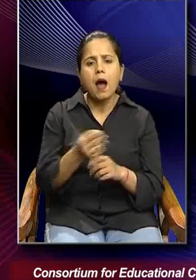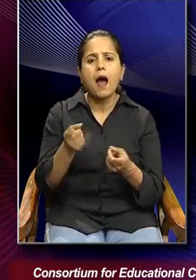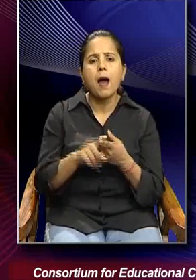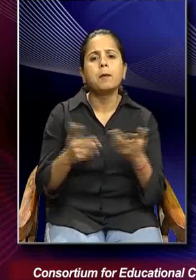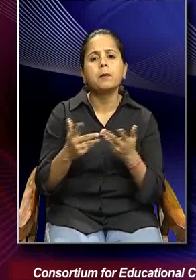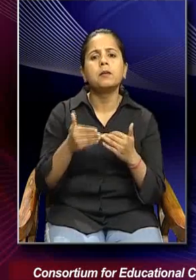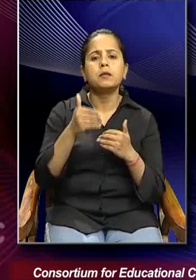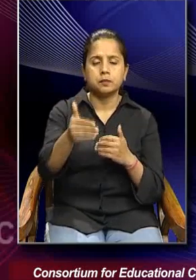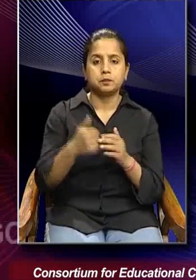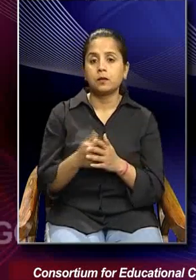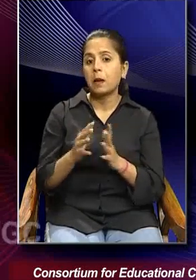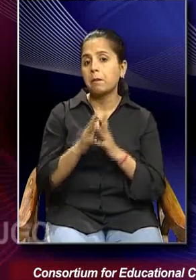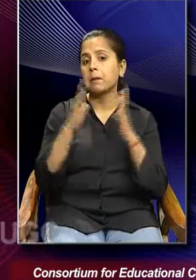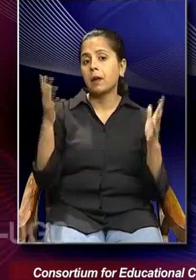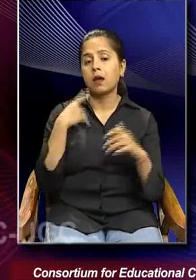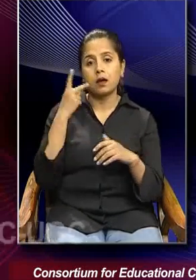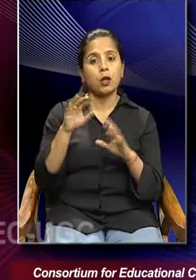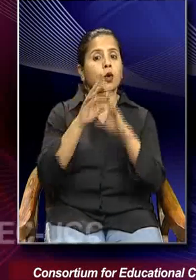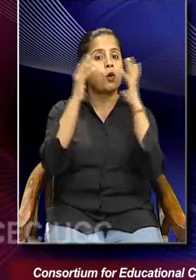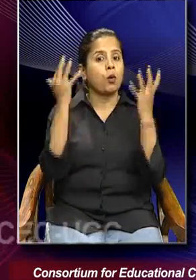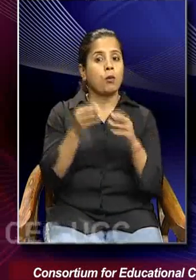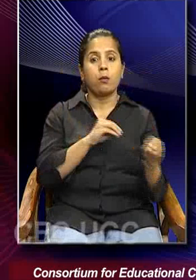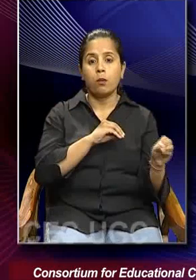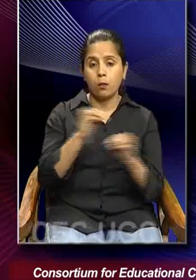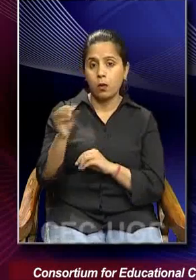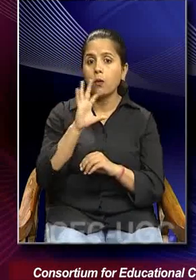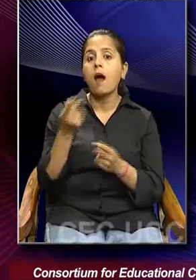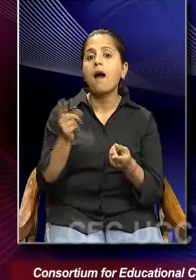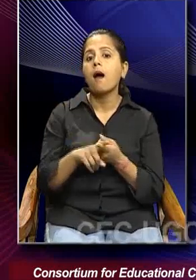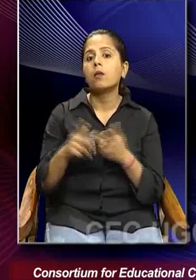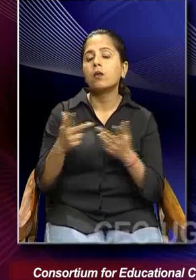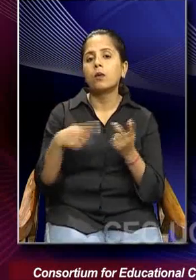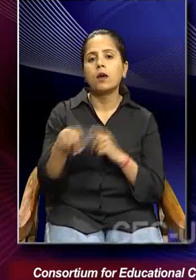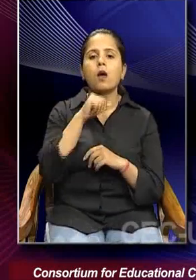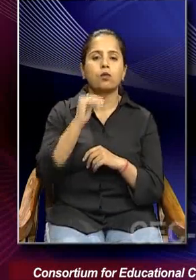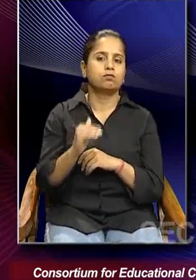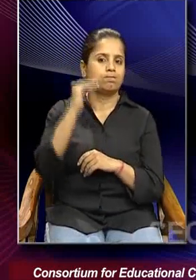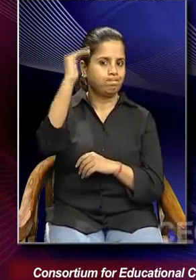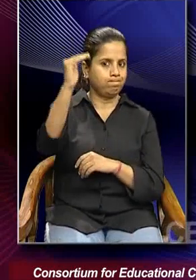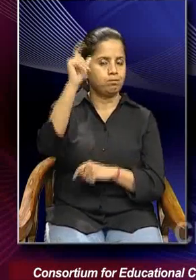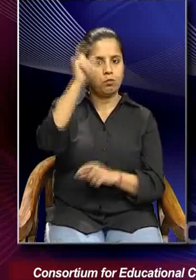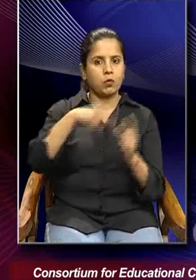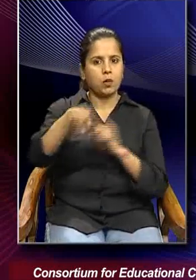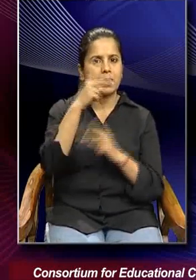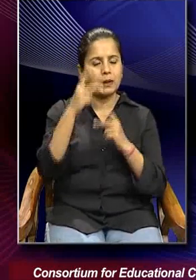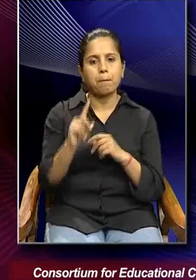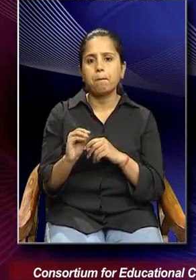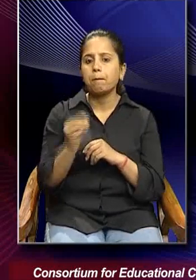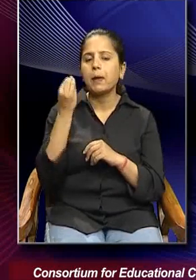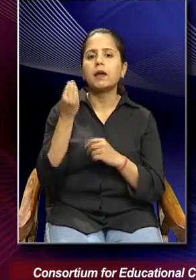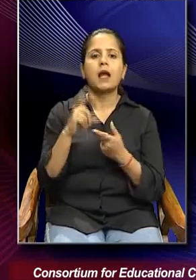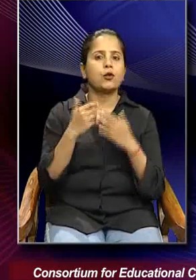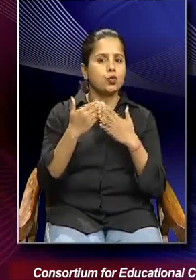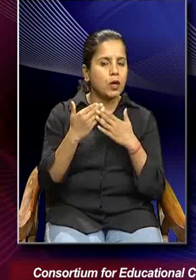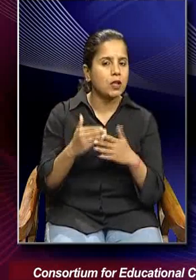unfolds. So largely, but we see globally that migration typically happens in the adulthood, where people look for better educational